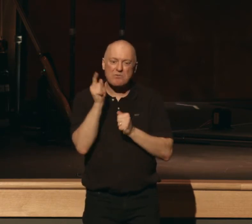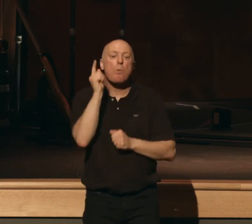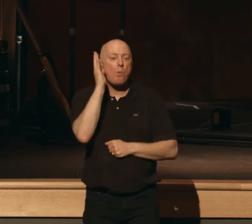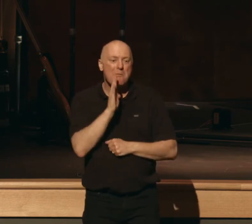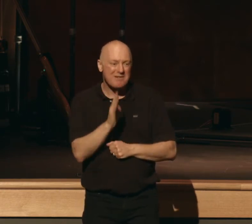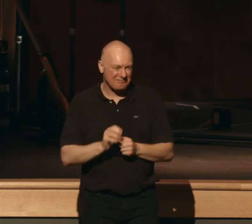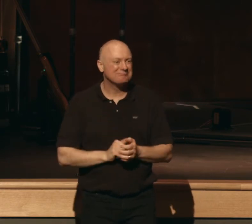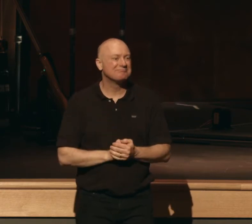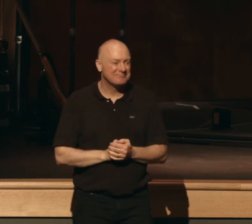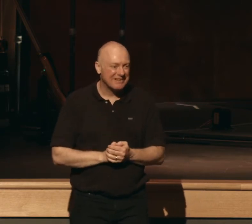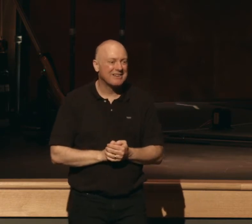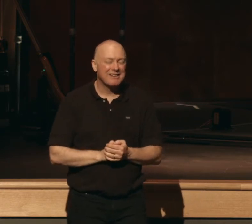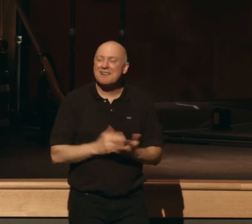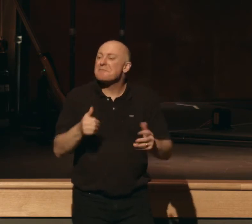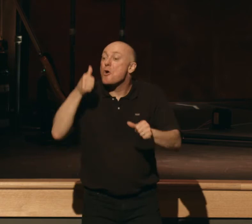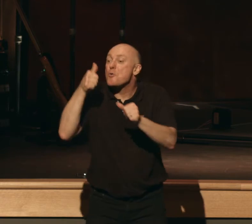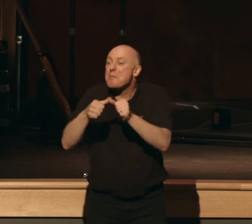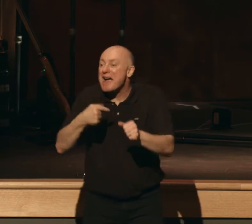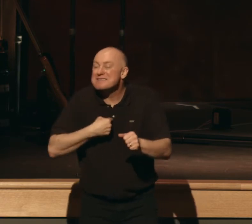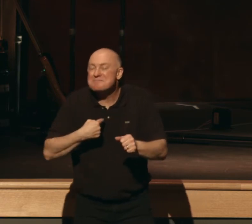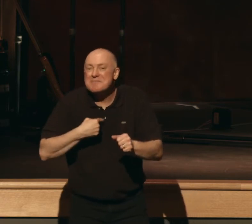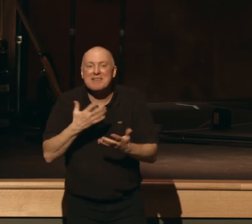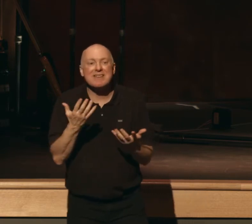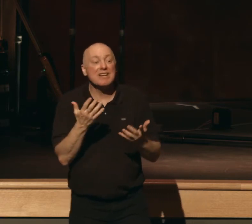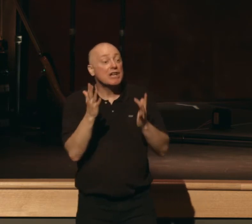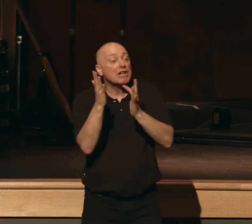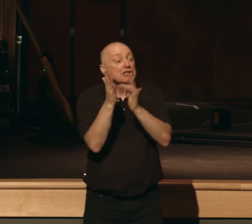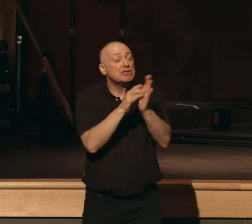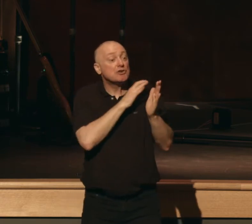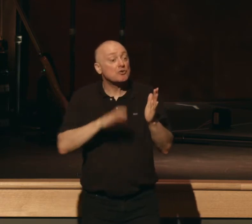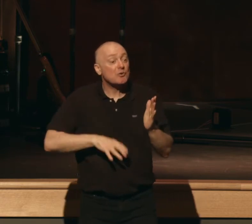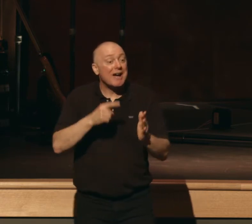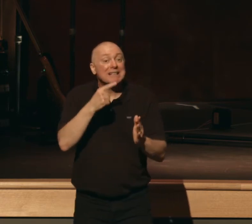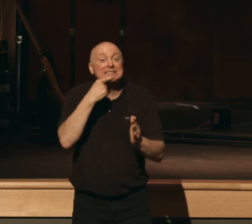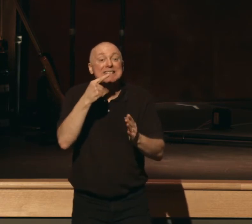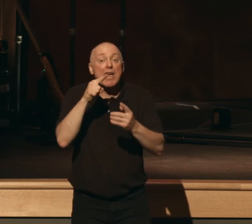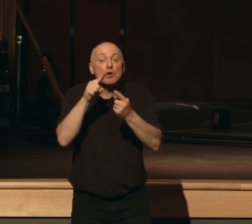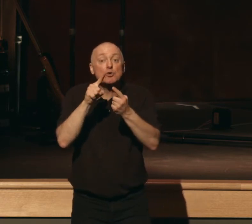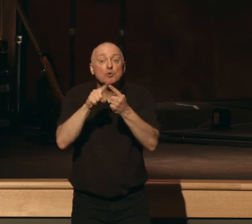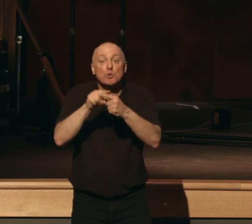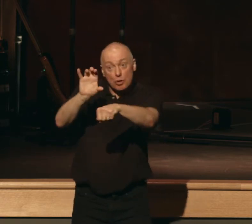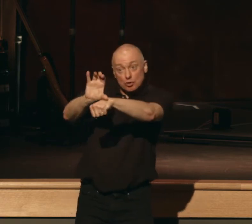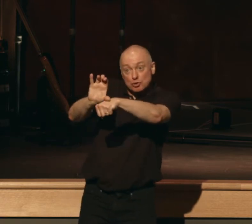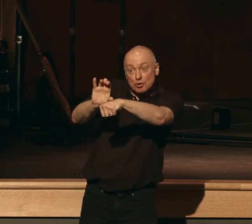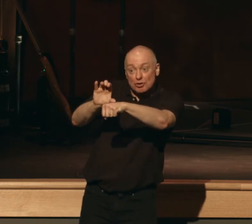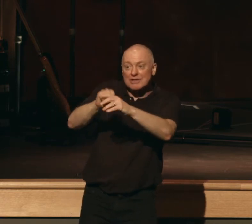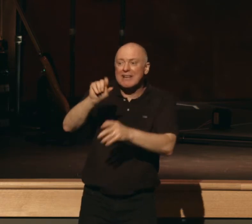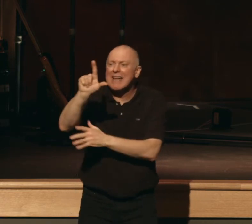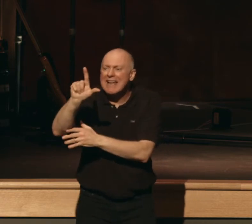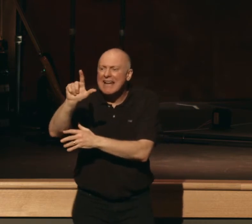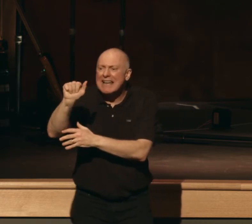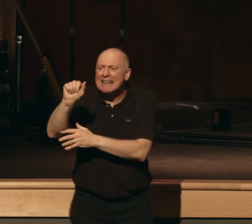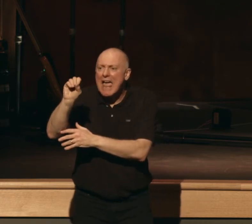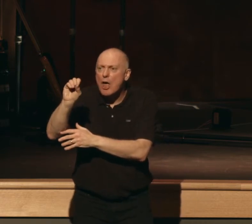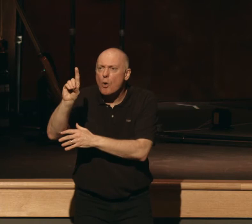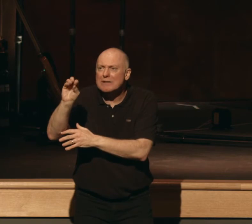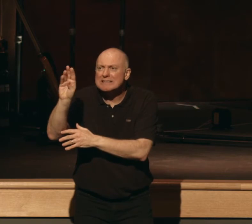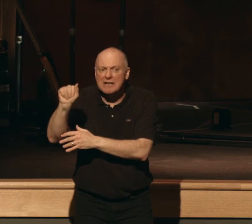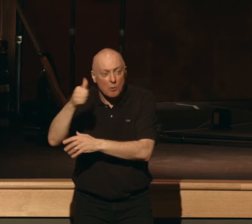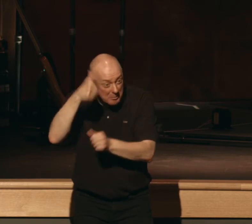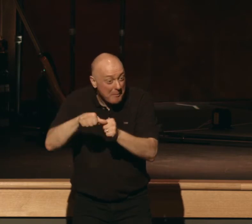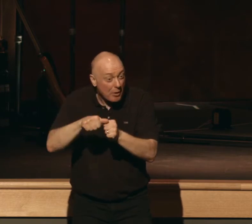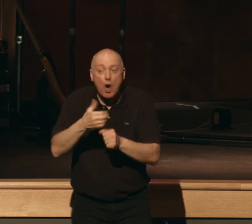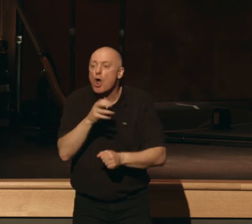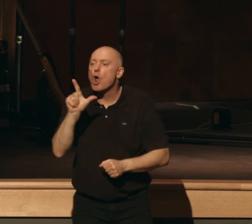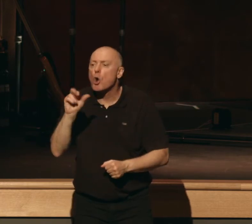be. It kind of reminds me of what Jesus Christ had to say to the church in Laodicea. Remember the lukewarm church